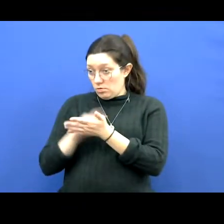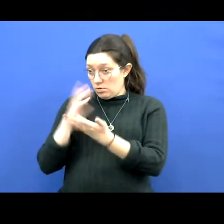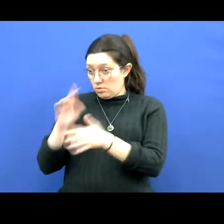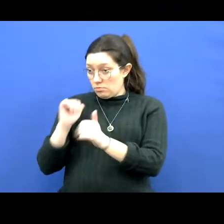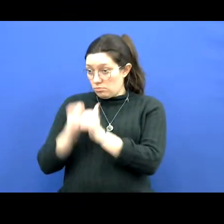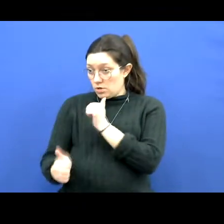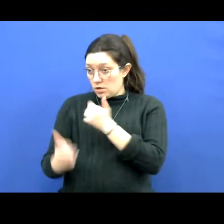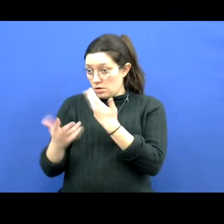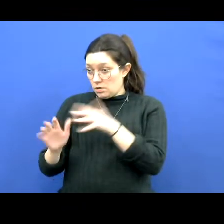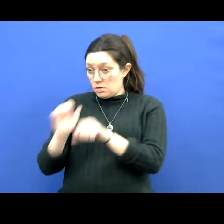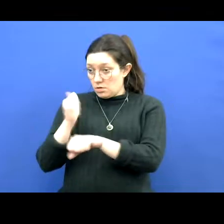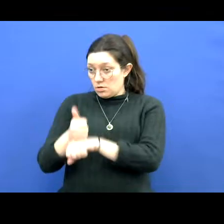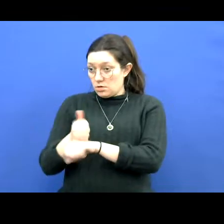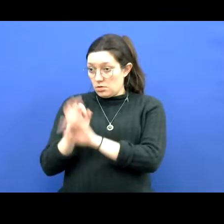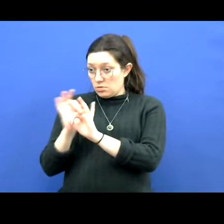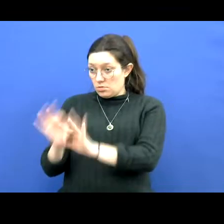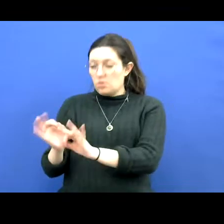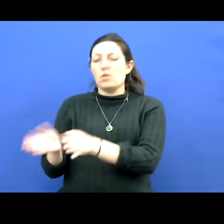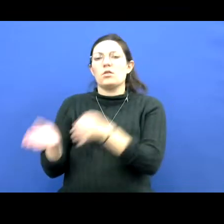to